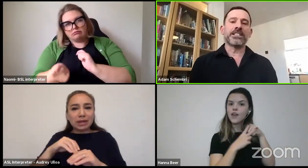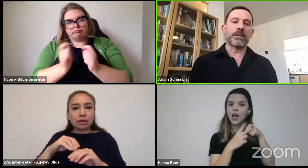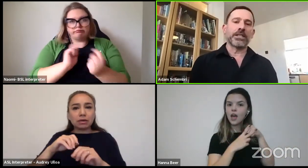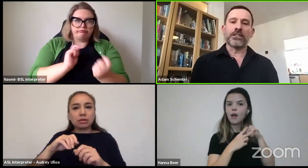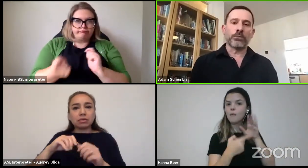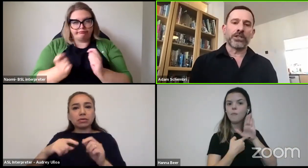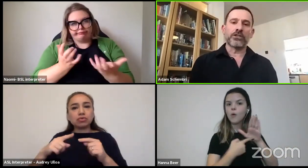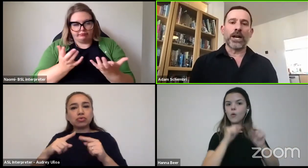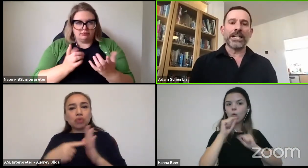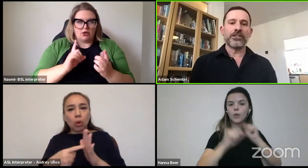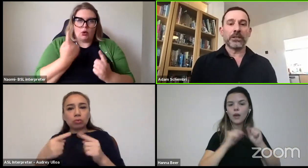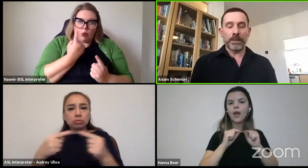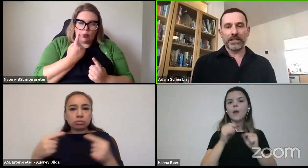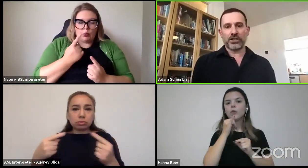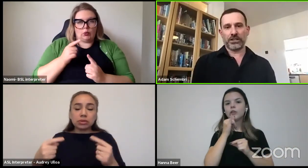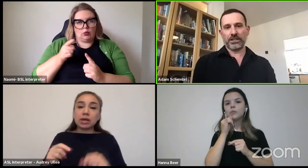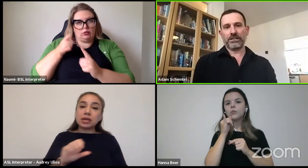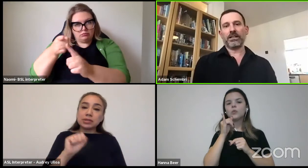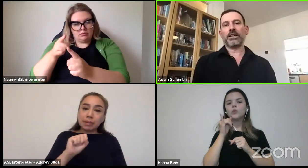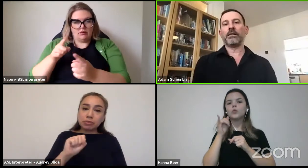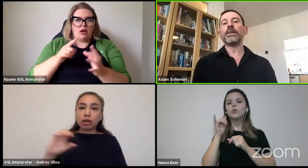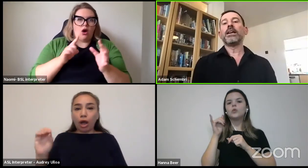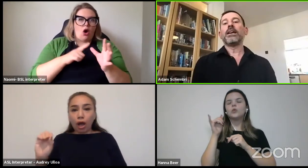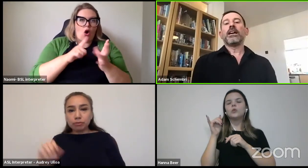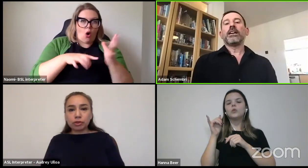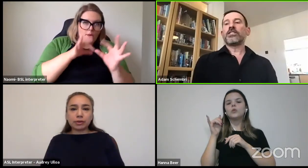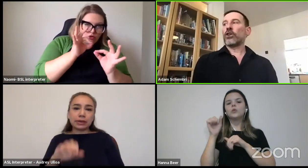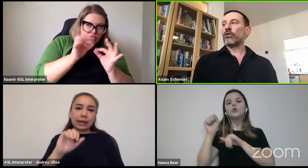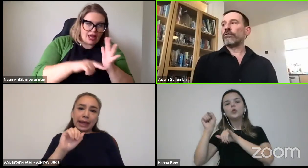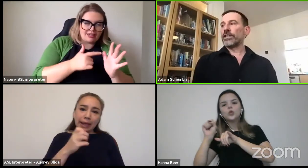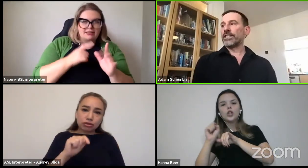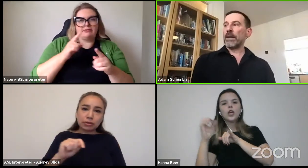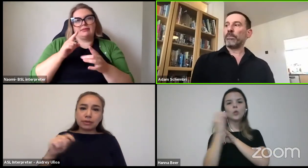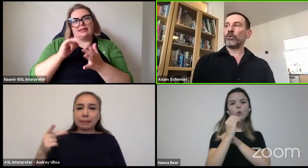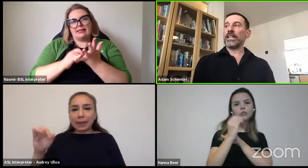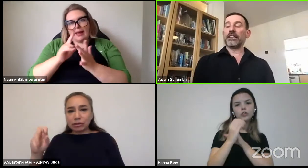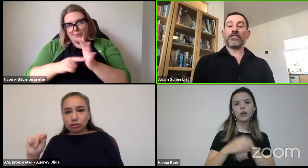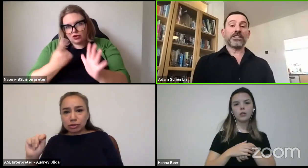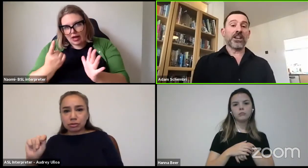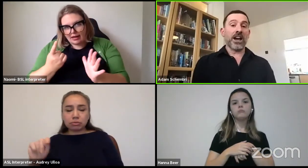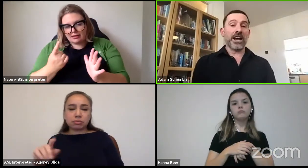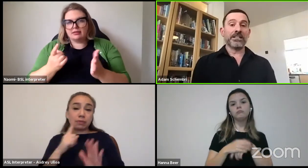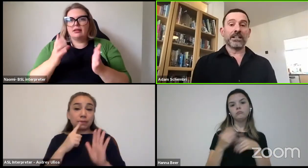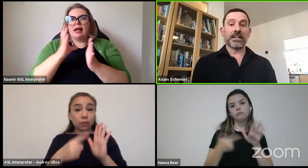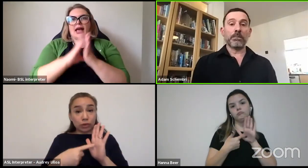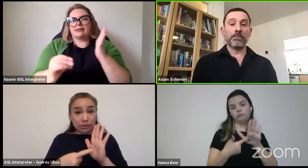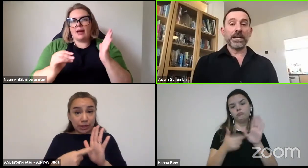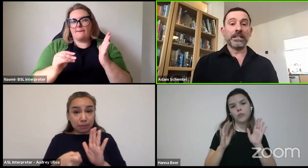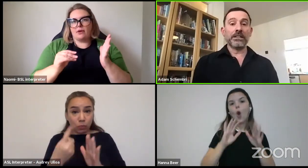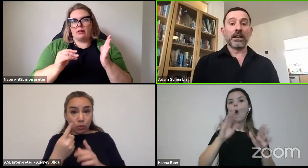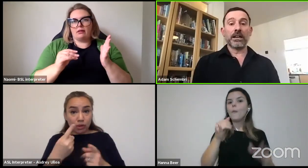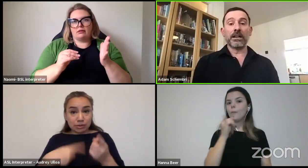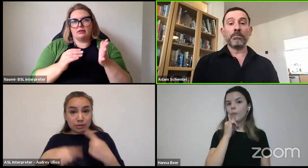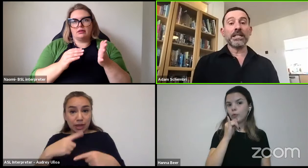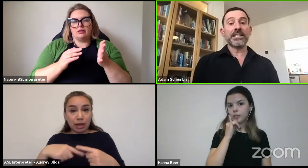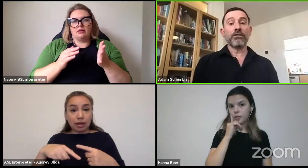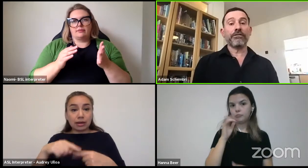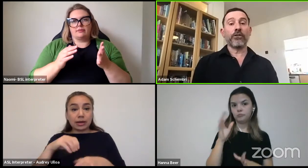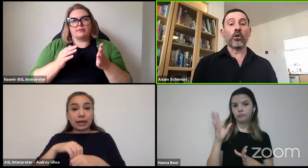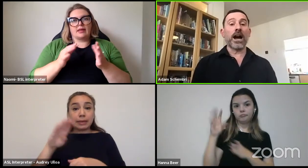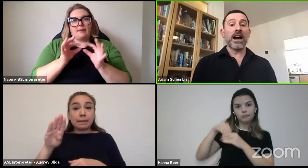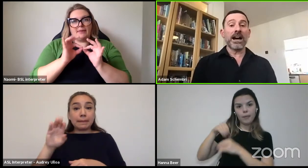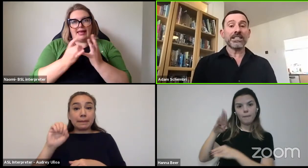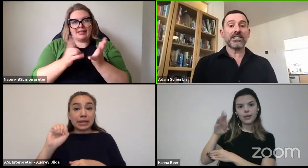contrasts in subject and object or agent and patient. So for example, this sign in